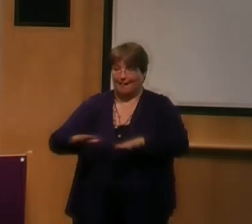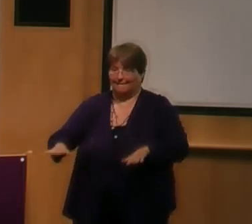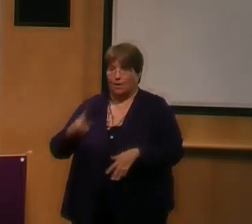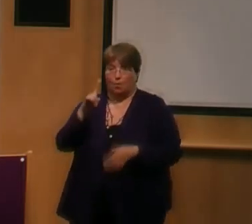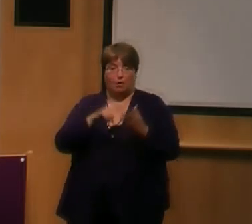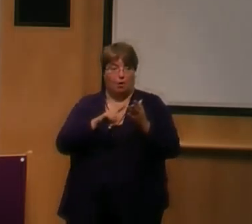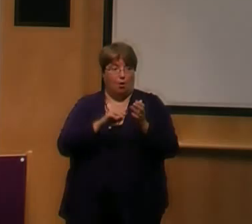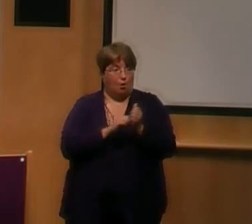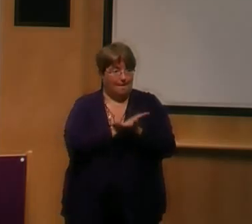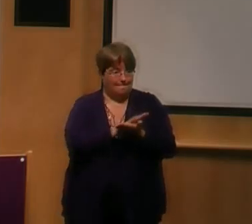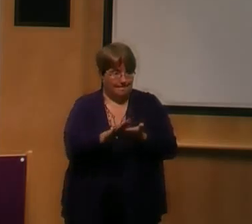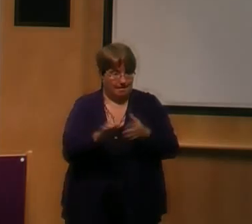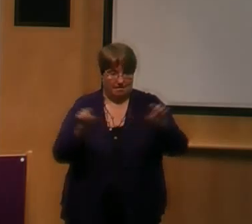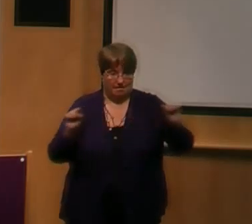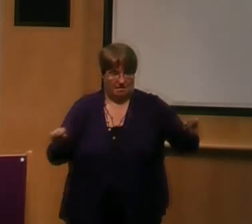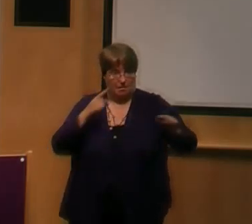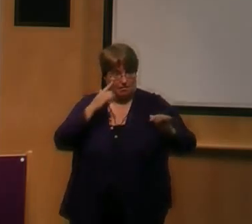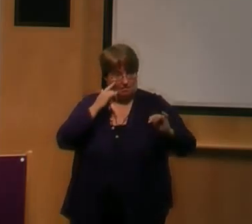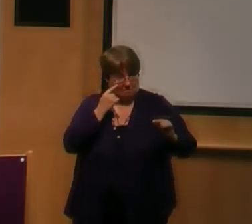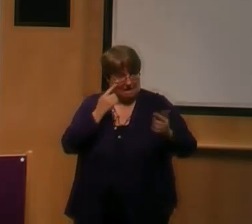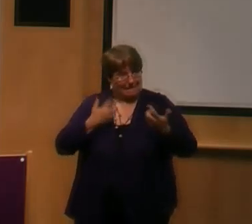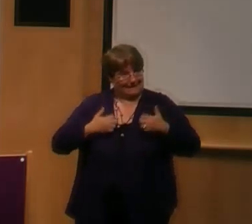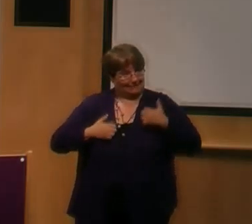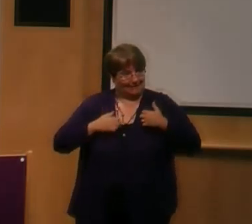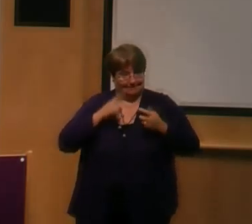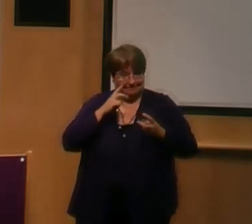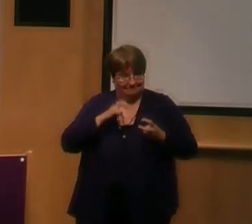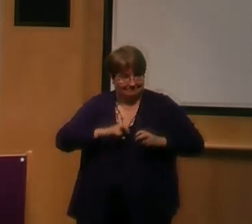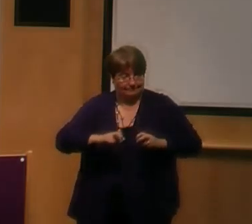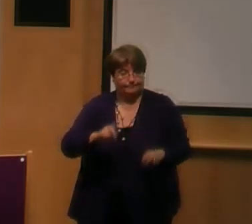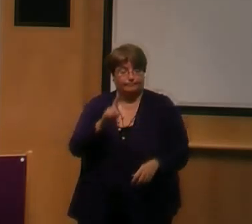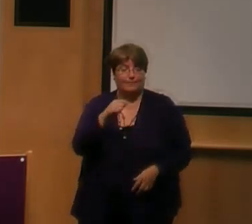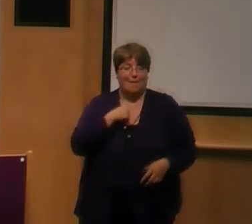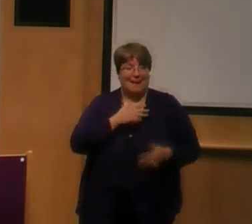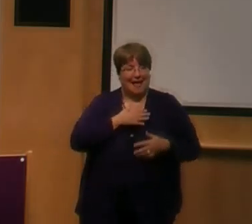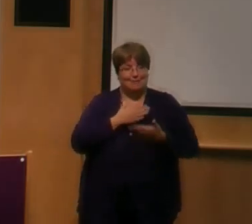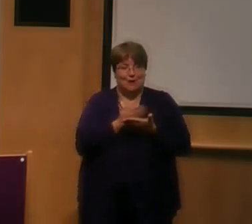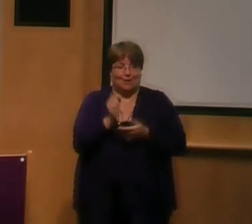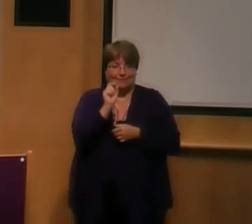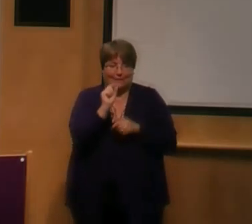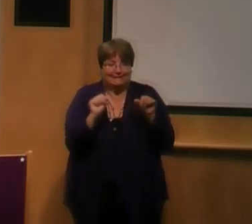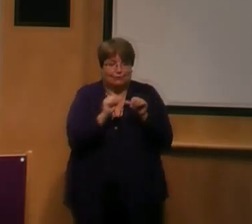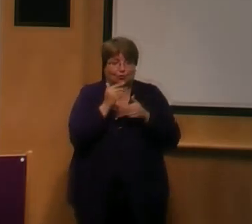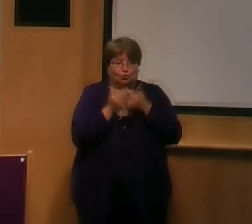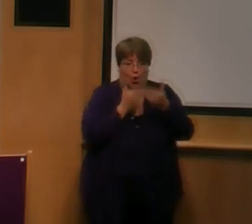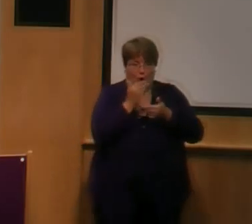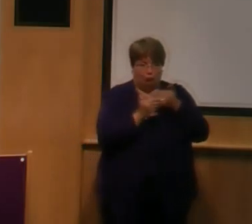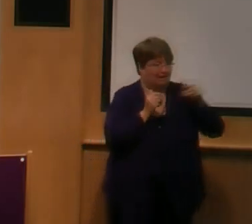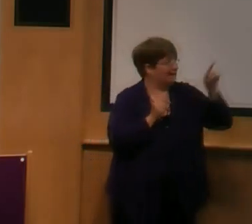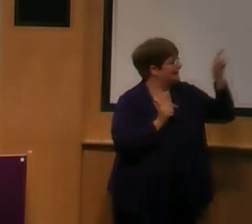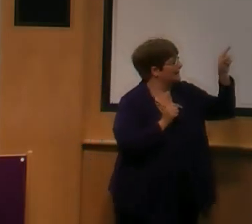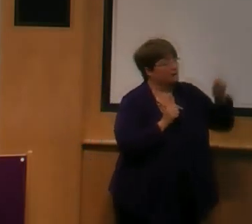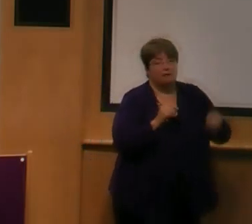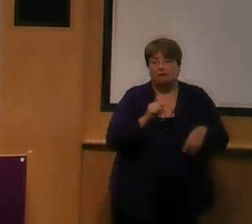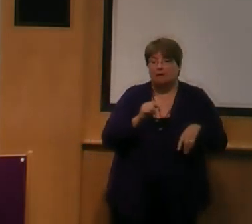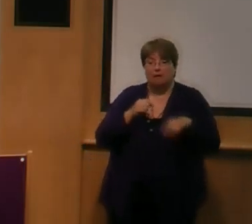they're not going to be there. So if families are in the middle of the sign language, and it's just a really short story I really like to share with